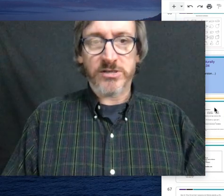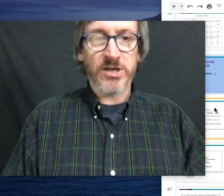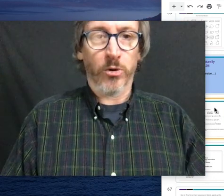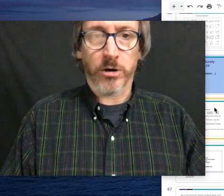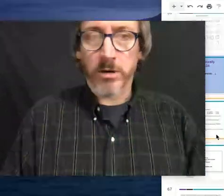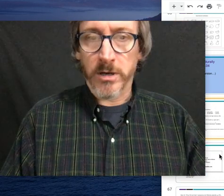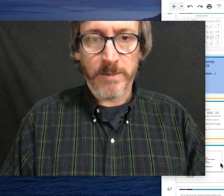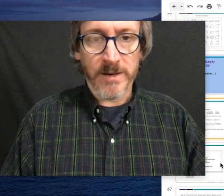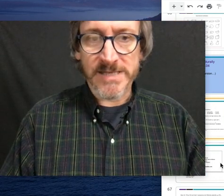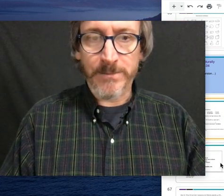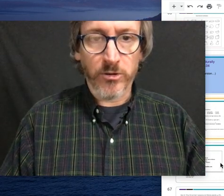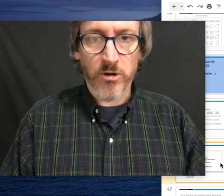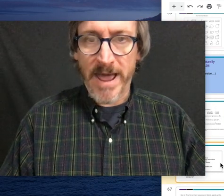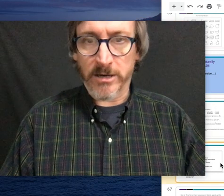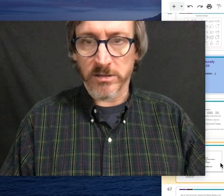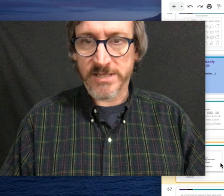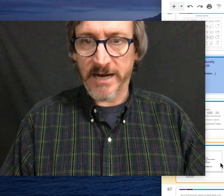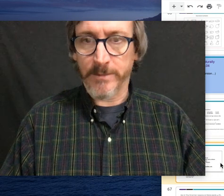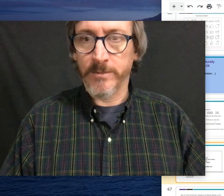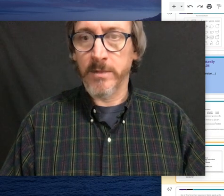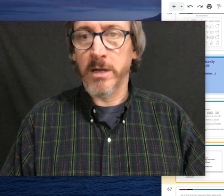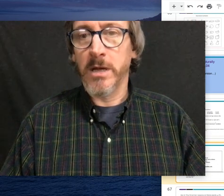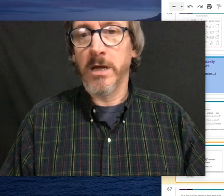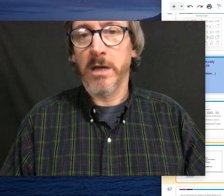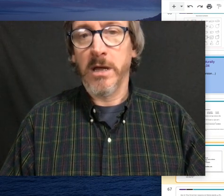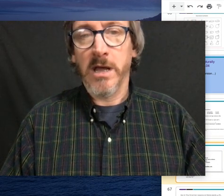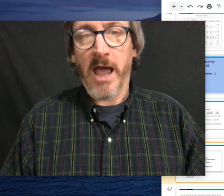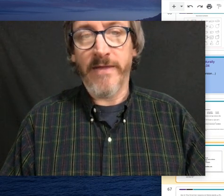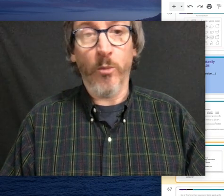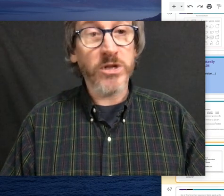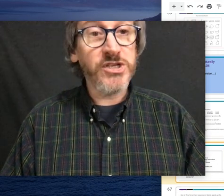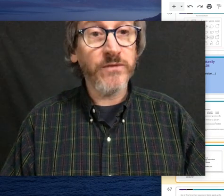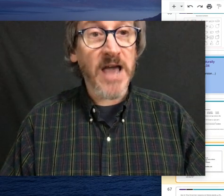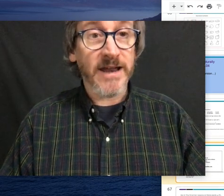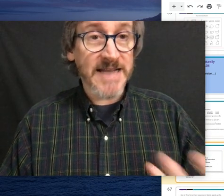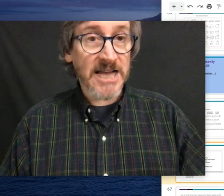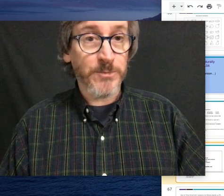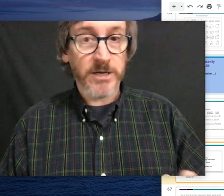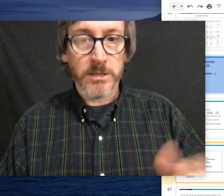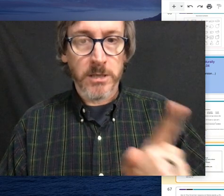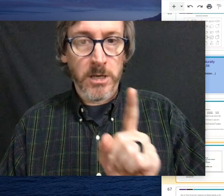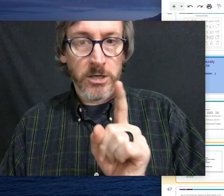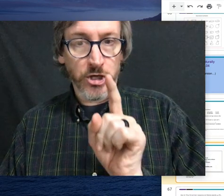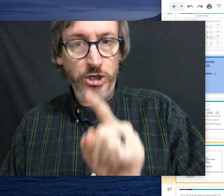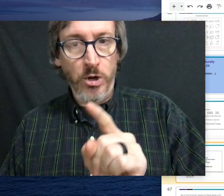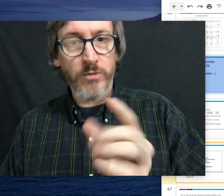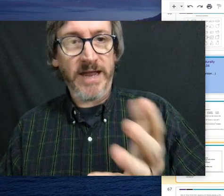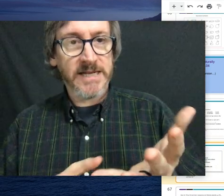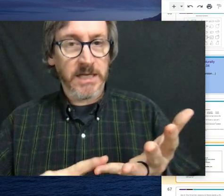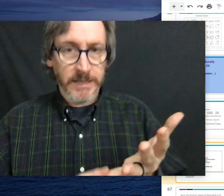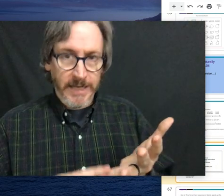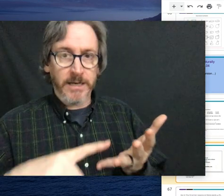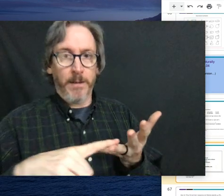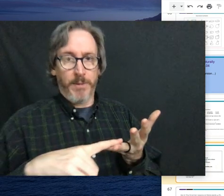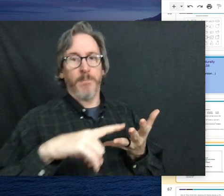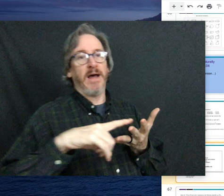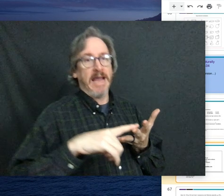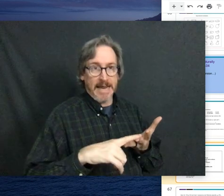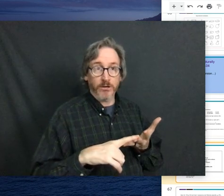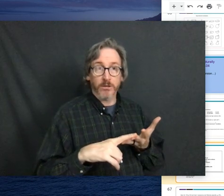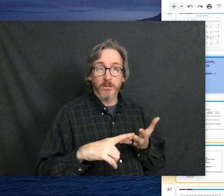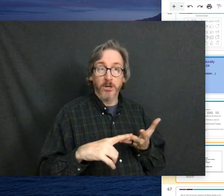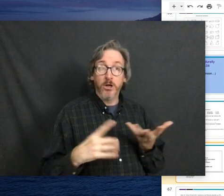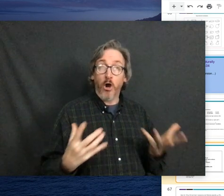So there's the order of simple grammatical setup. And then once you've got an attachment to show that it's a lid, a pump,